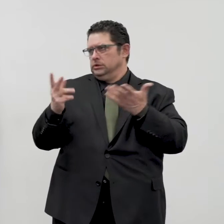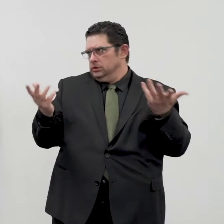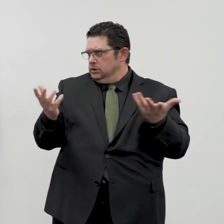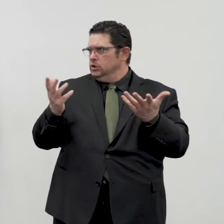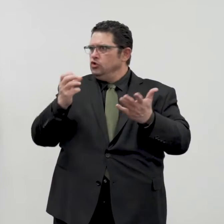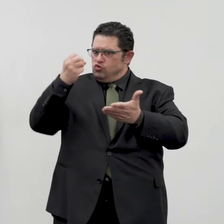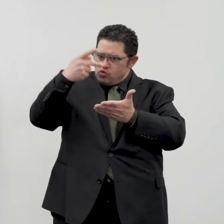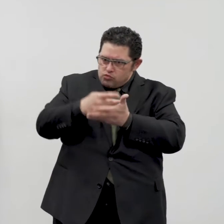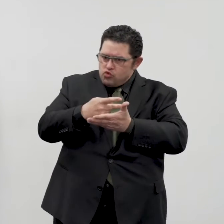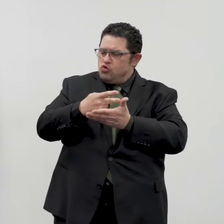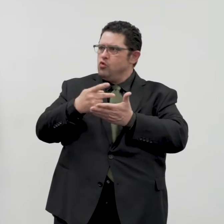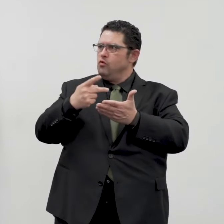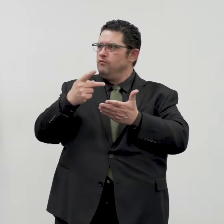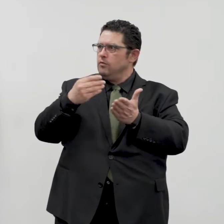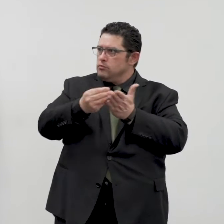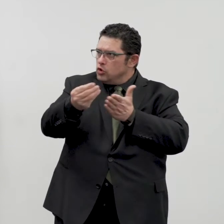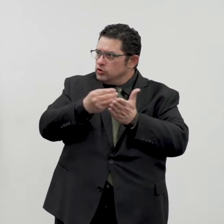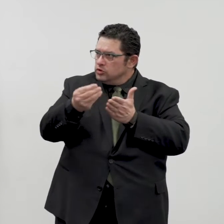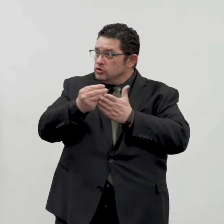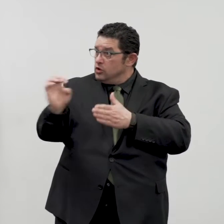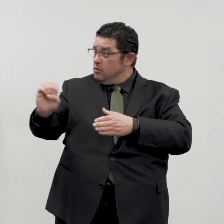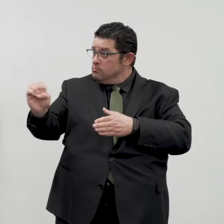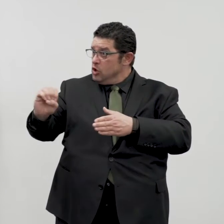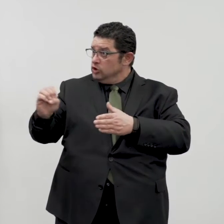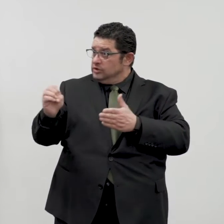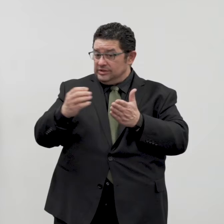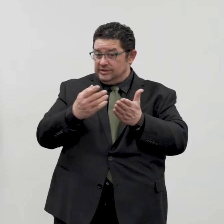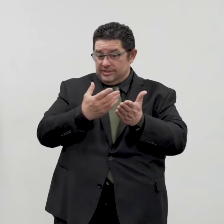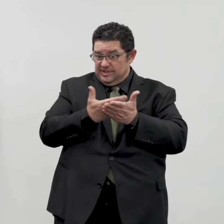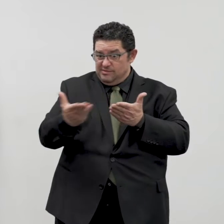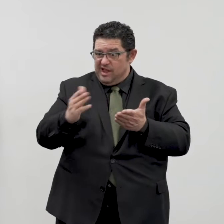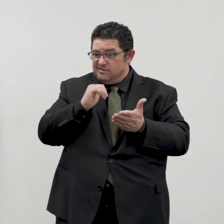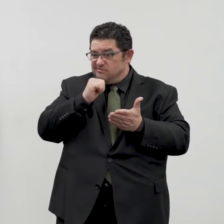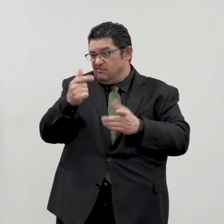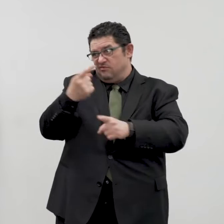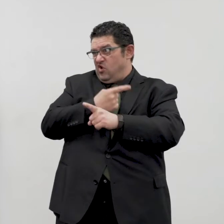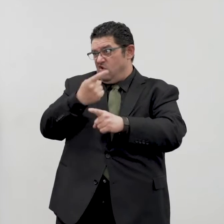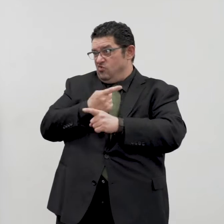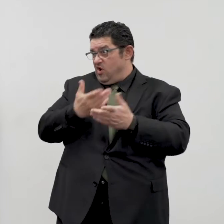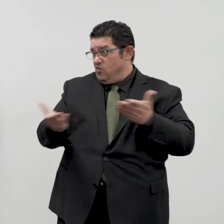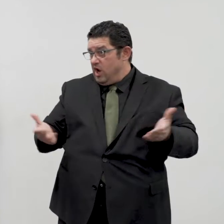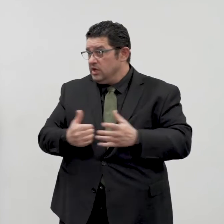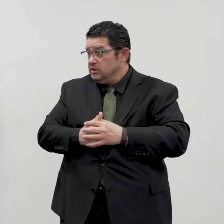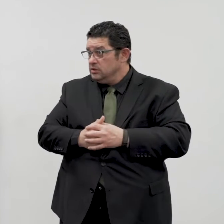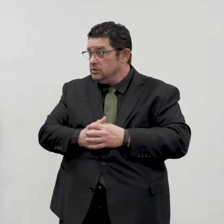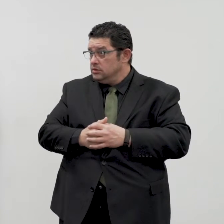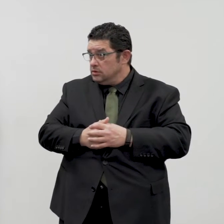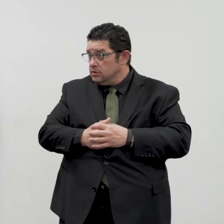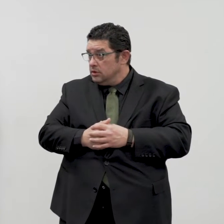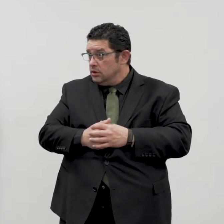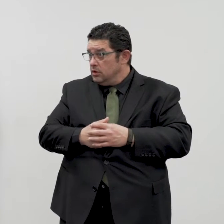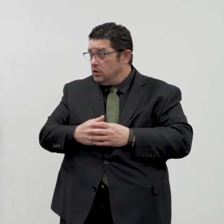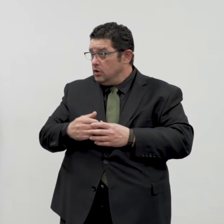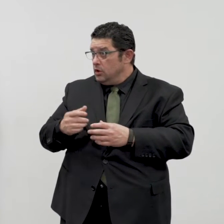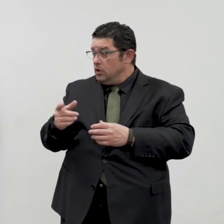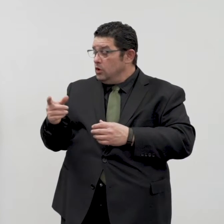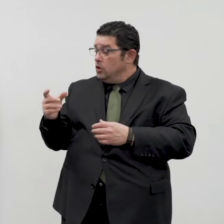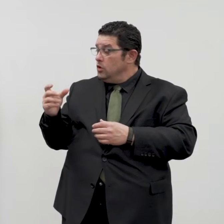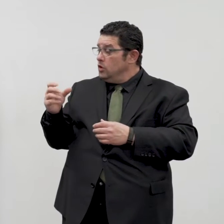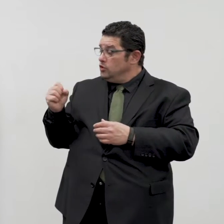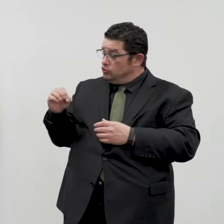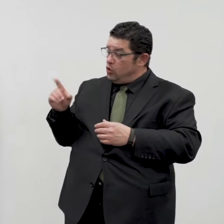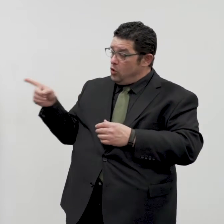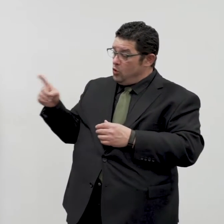approve purchasing of emergency supplies is not the right way to do this. So you're talking about department heads making those calls then, and then